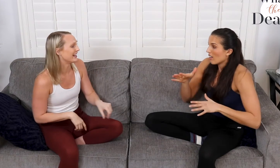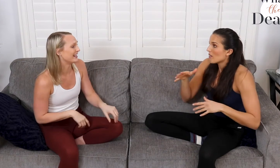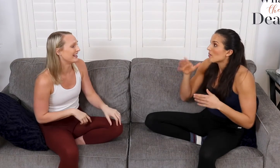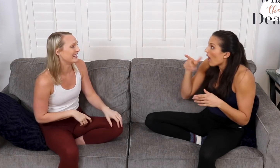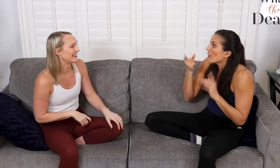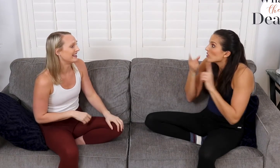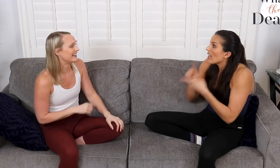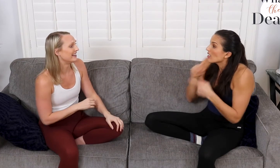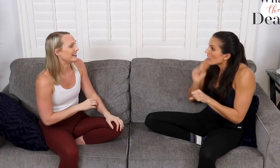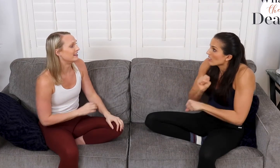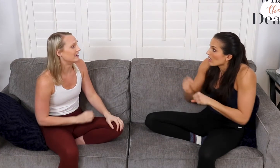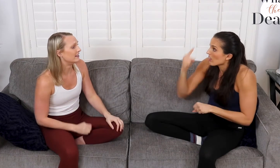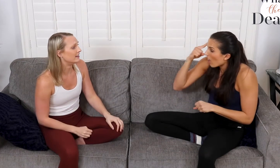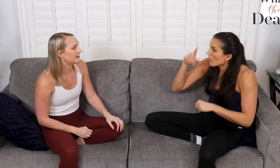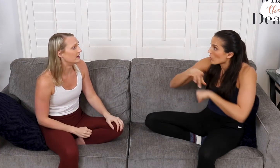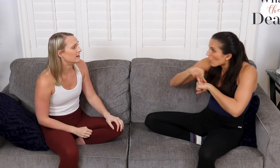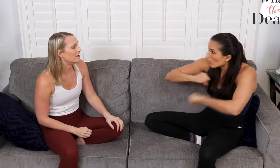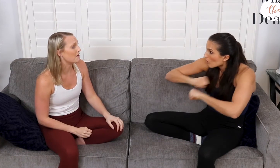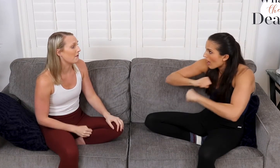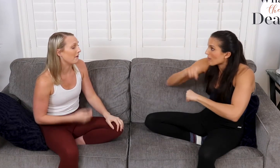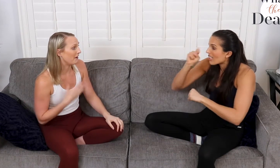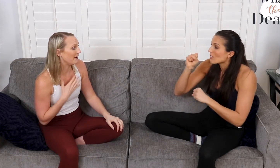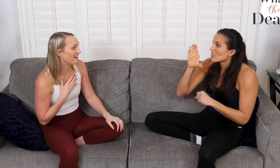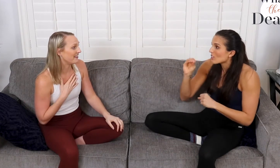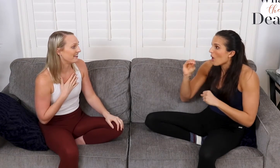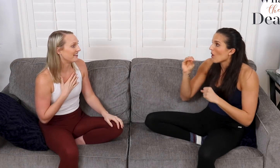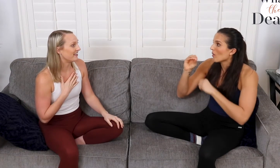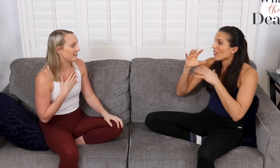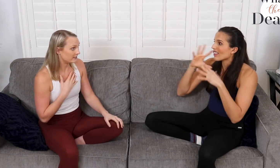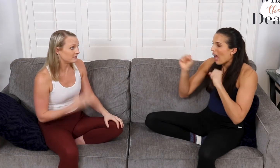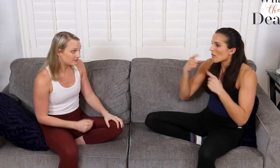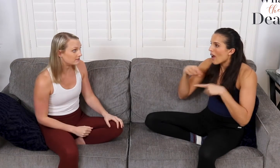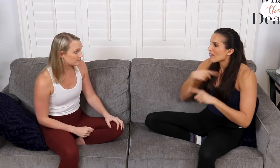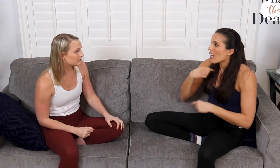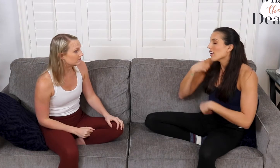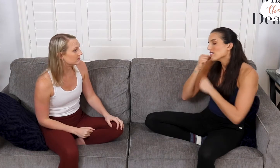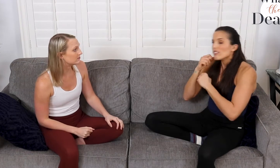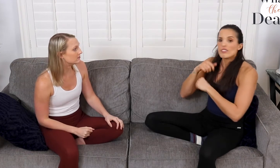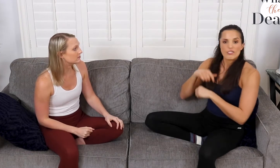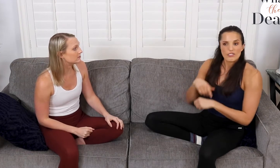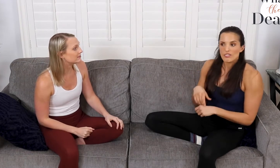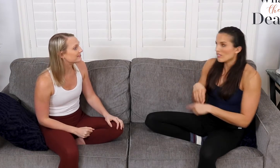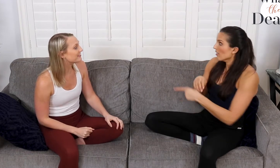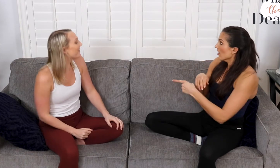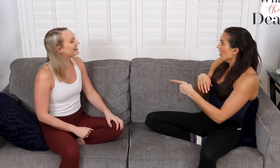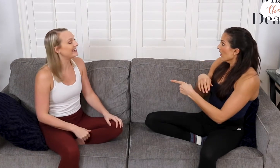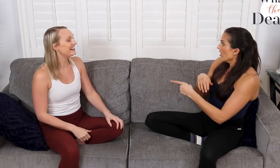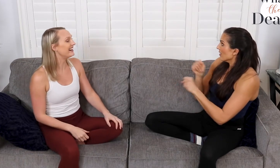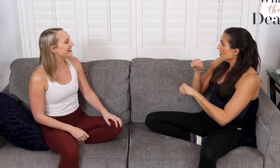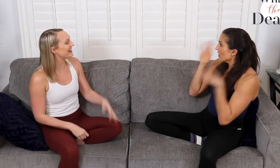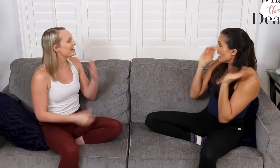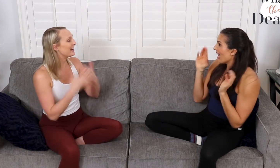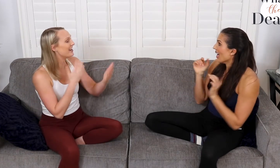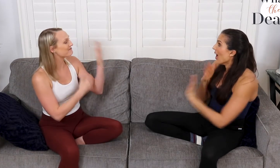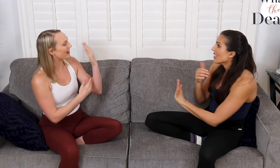right through that. So there's a vibrating alarm clock that you plug in and you stick it underneath your mattress or your